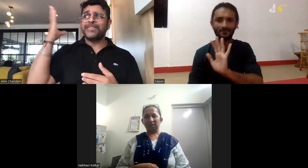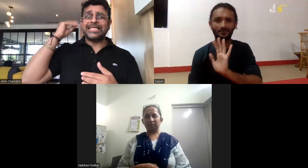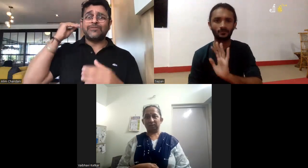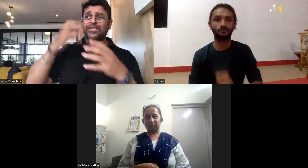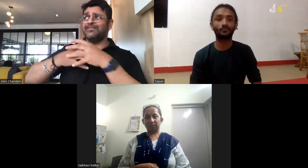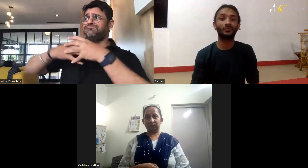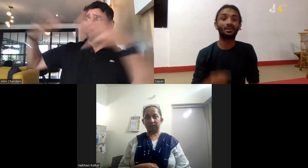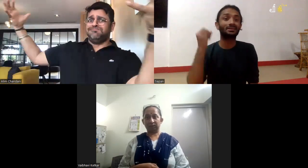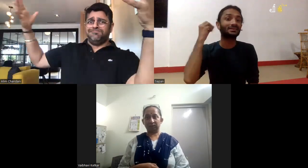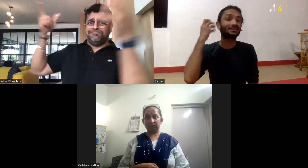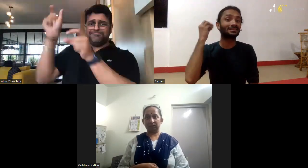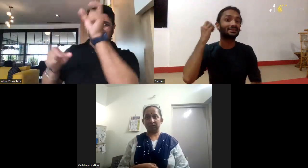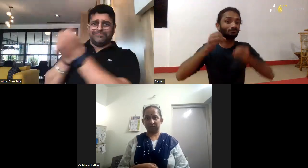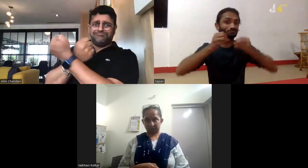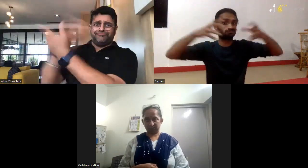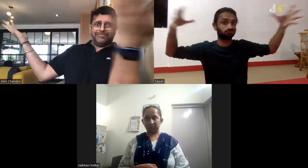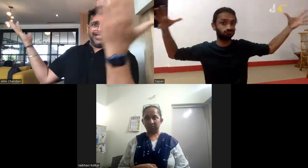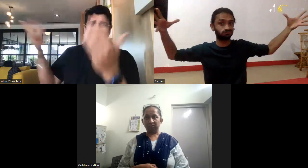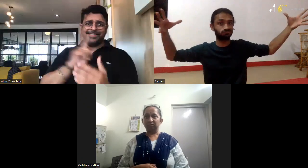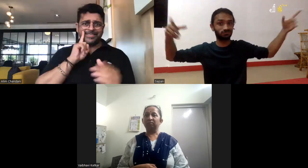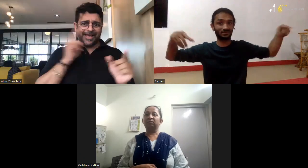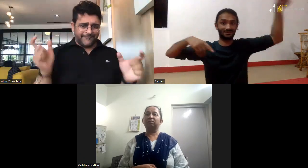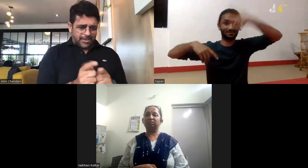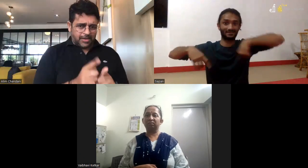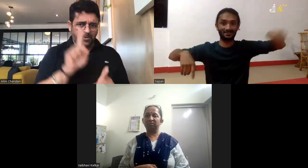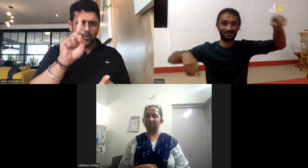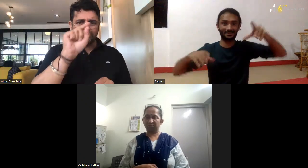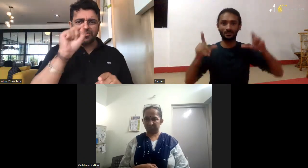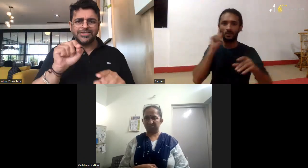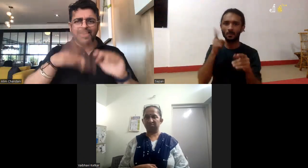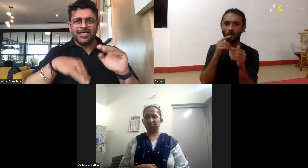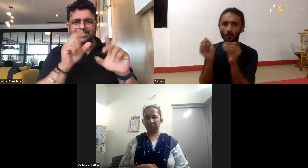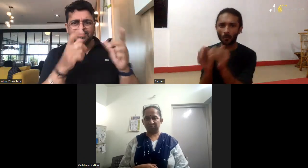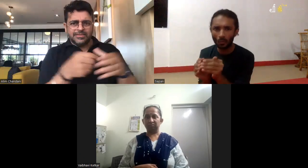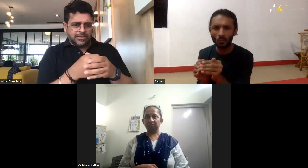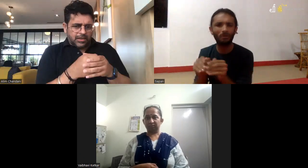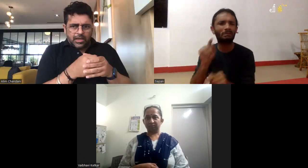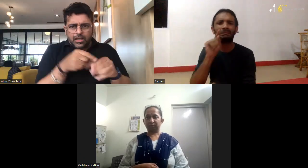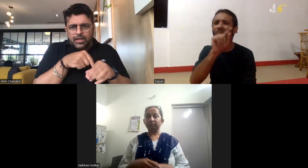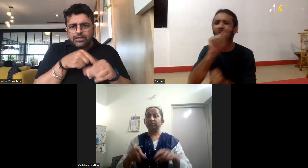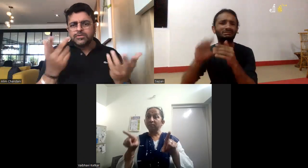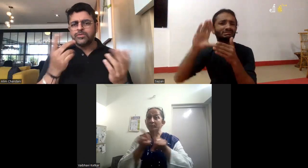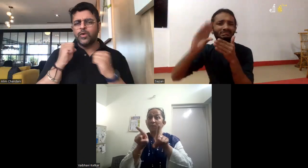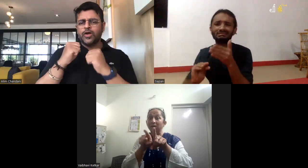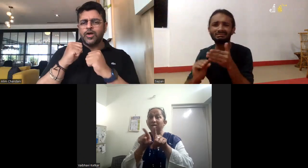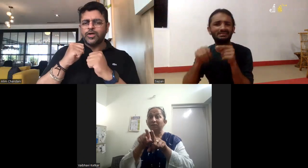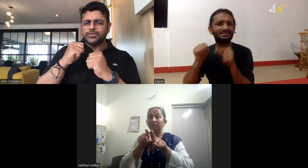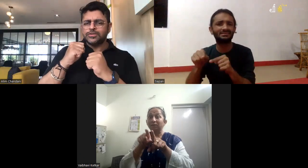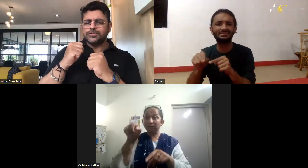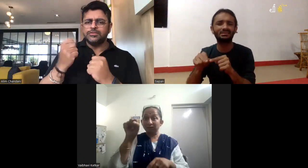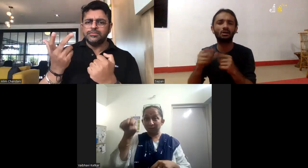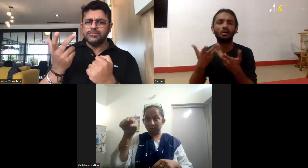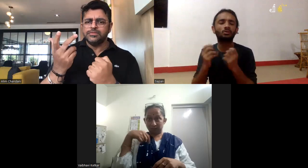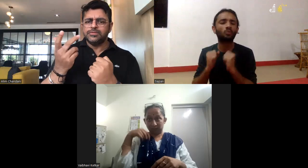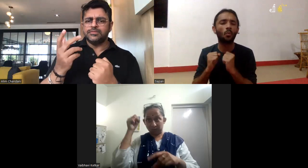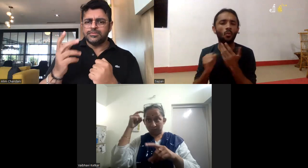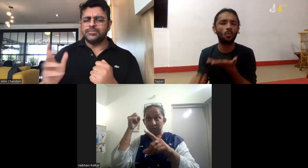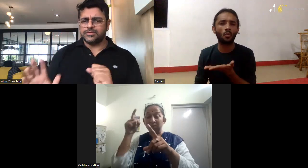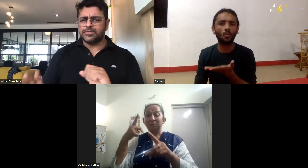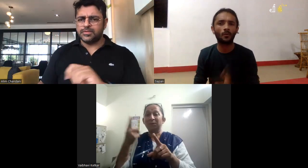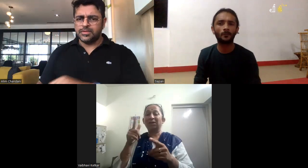the deaf leaders, they are trying to help, but I don't think they are actually helping. So it's like, we are getting help from